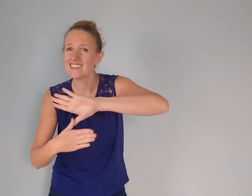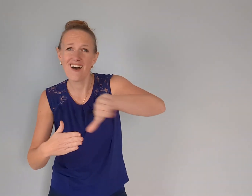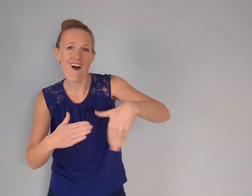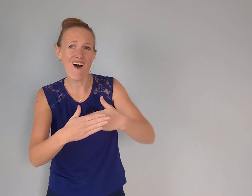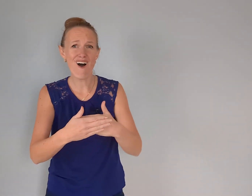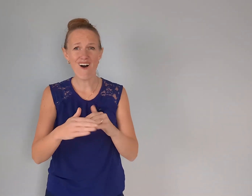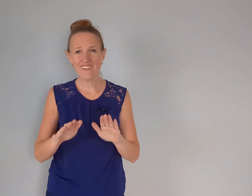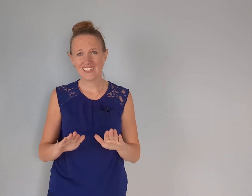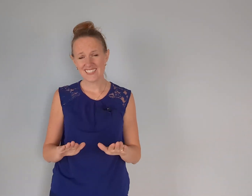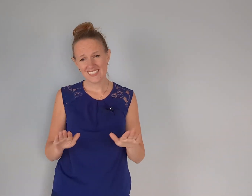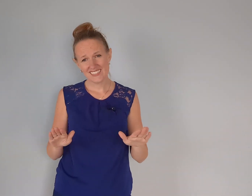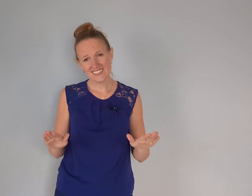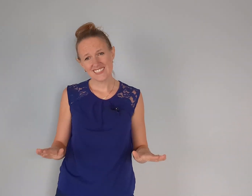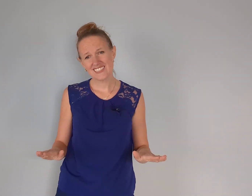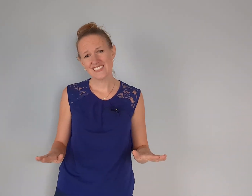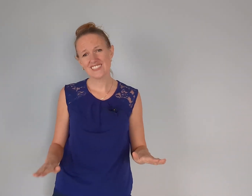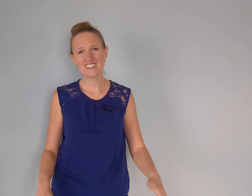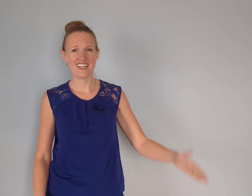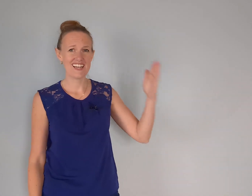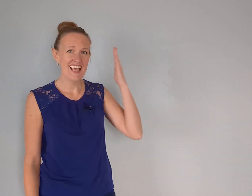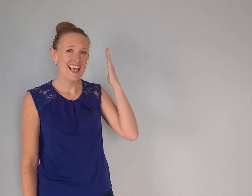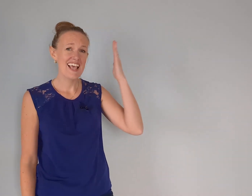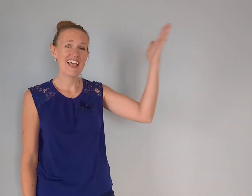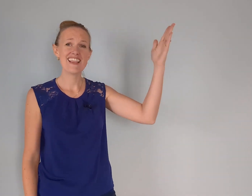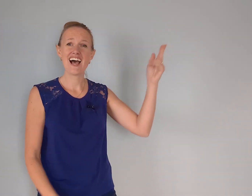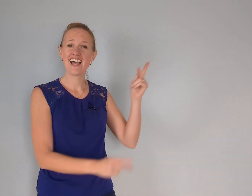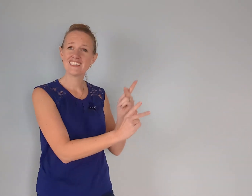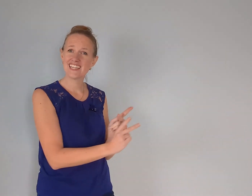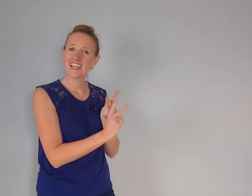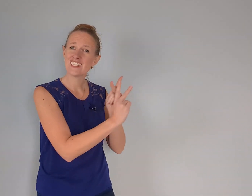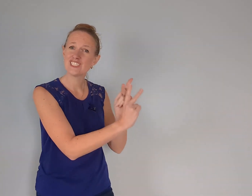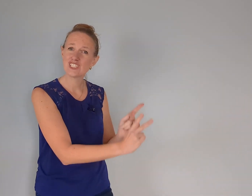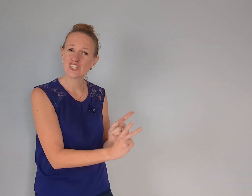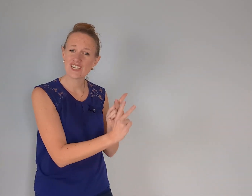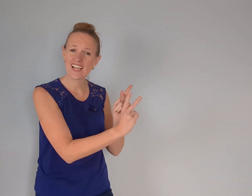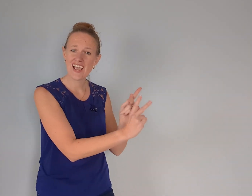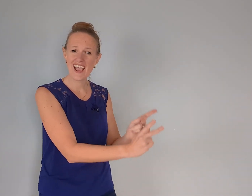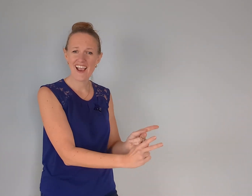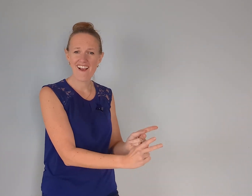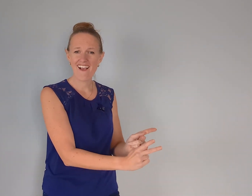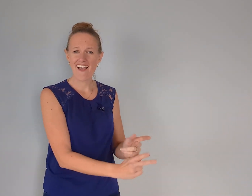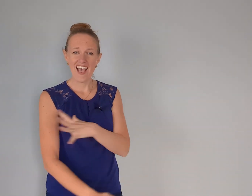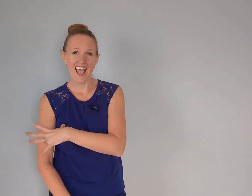Bless all the dear children in thy tender care,